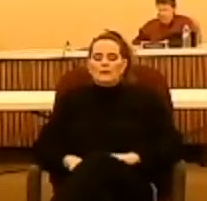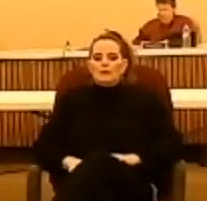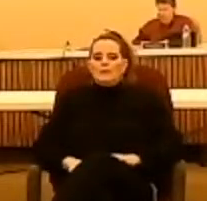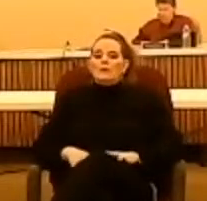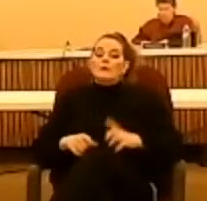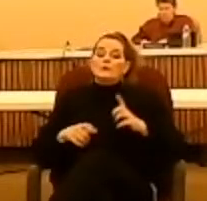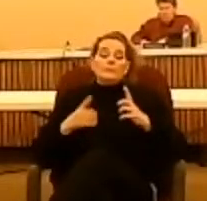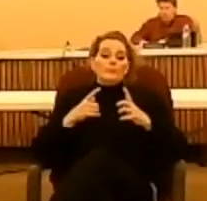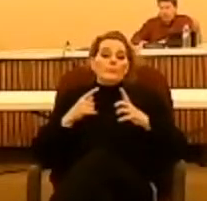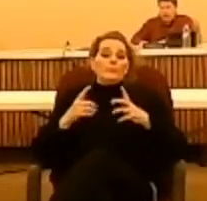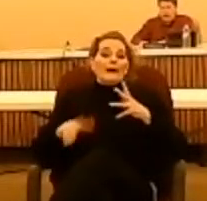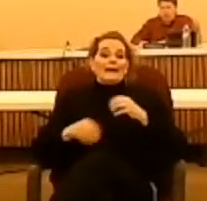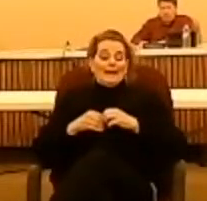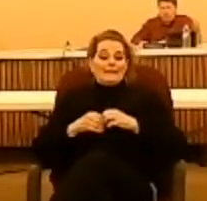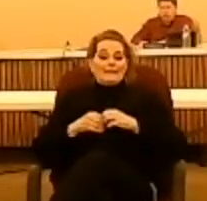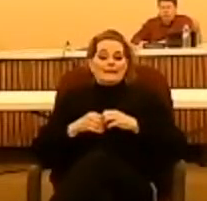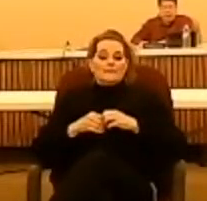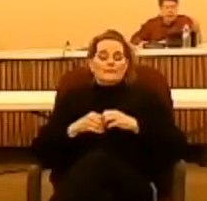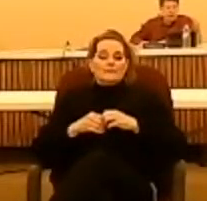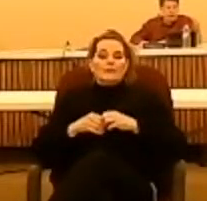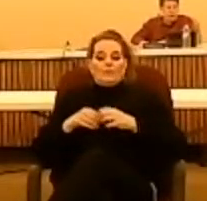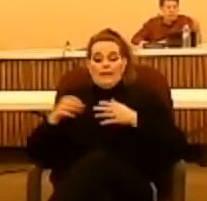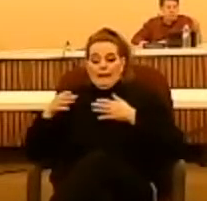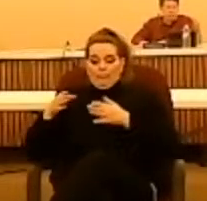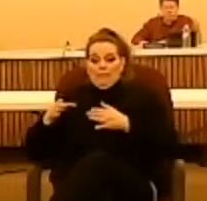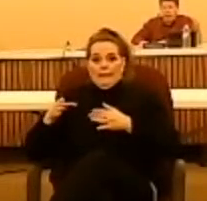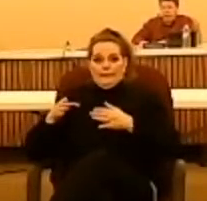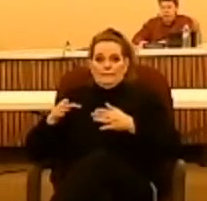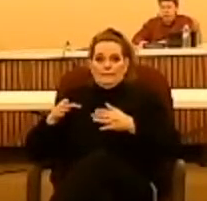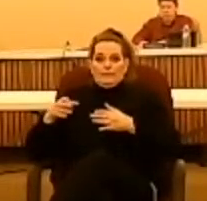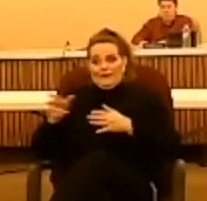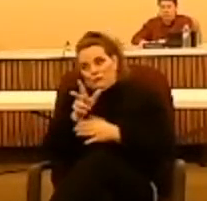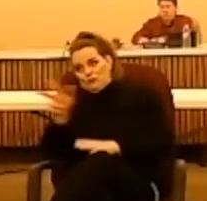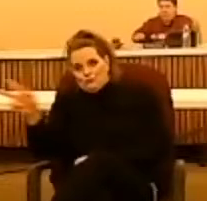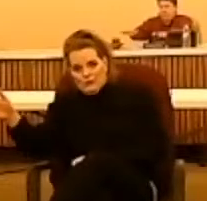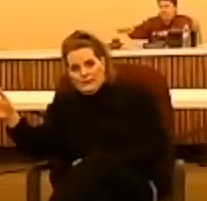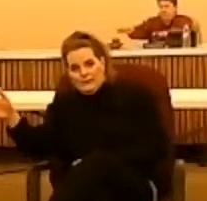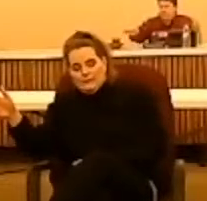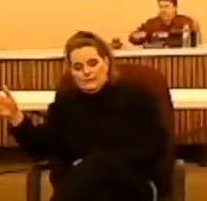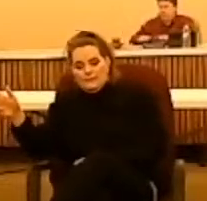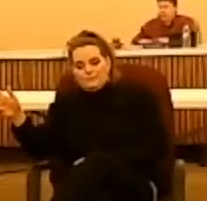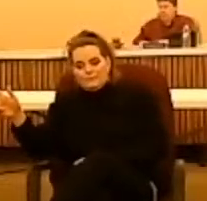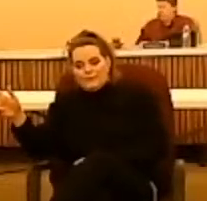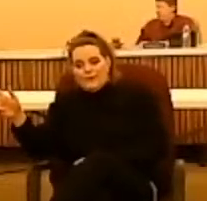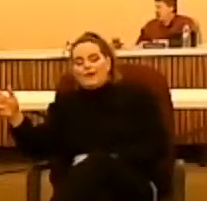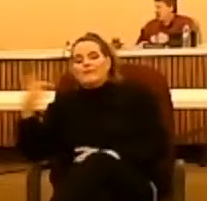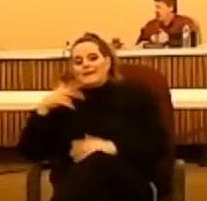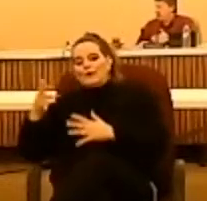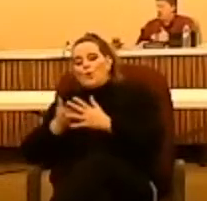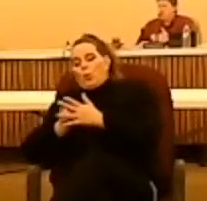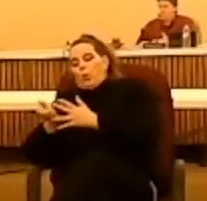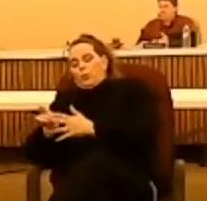time, the cars going straight and the cars turning right can go through that stop sign at the same time. So it essentially doubles the throughput